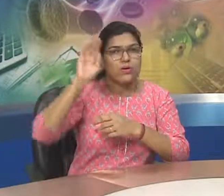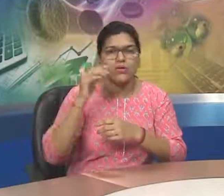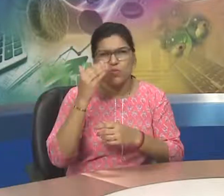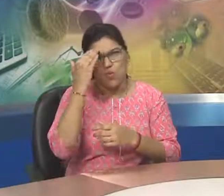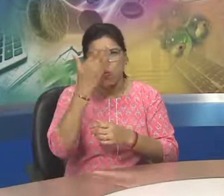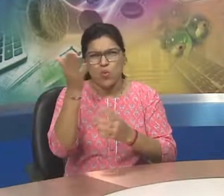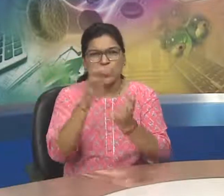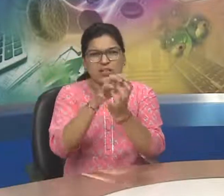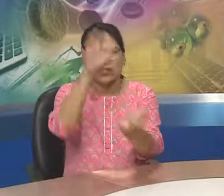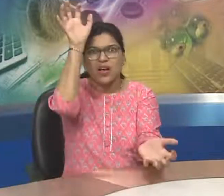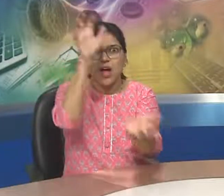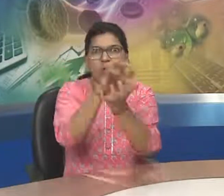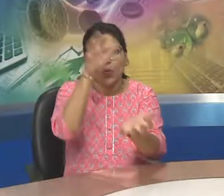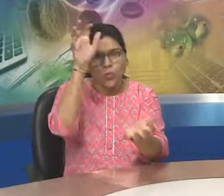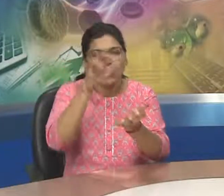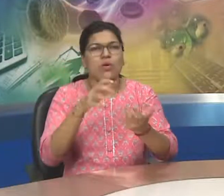become locked up